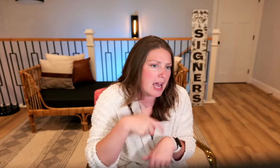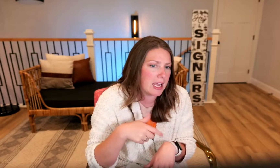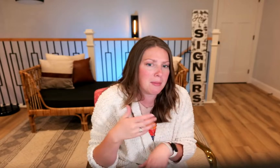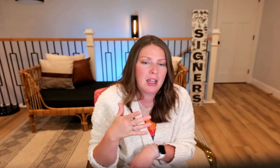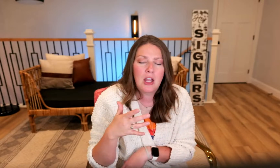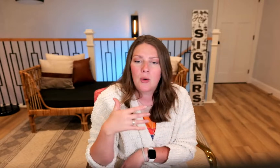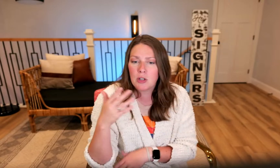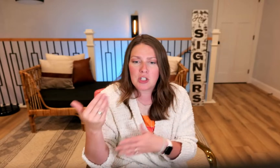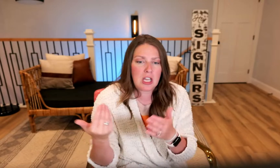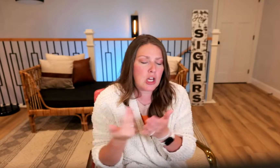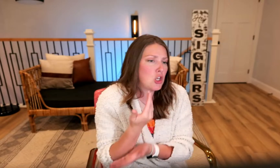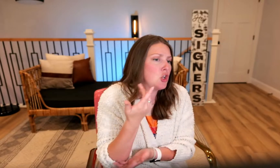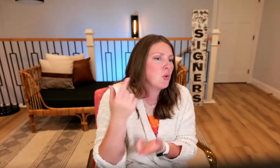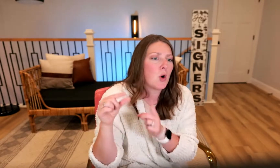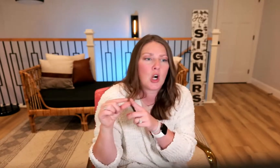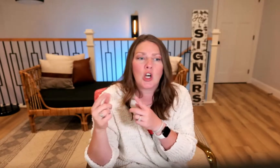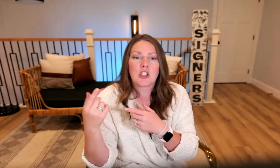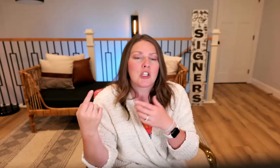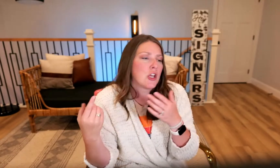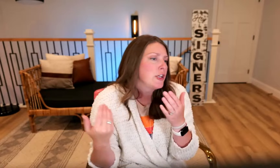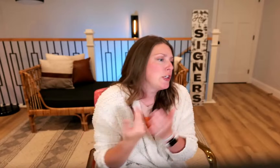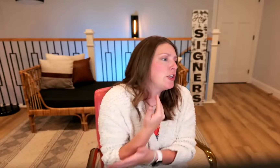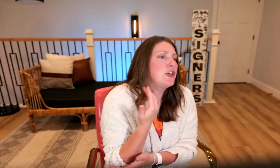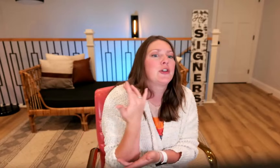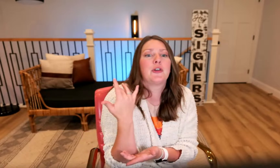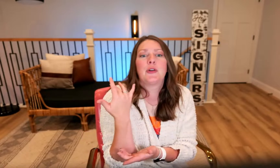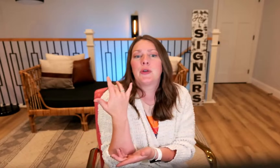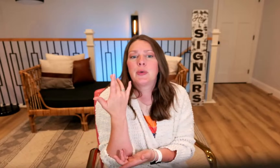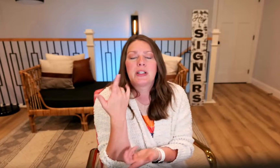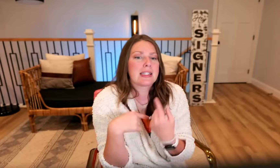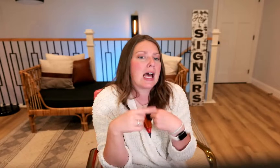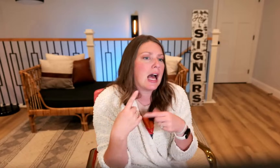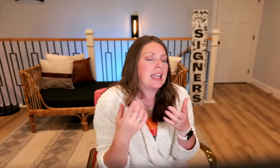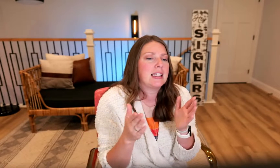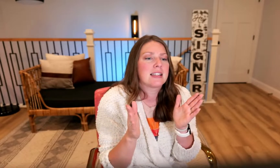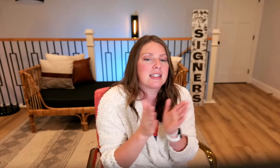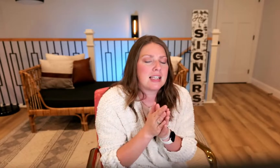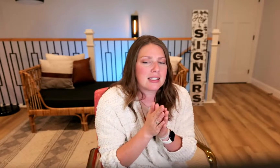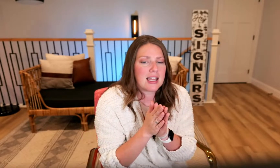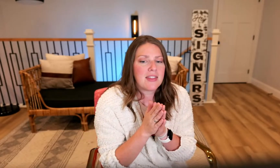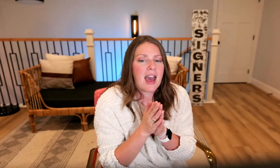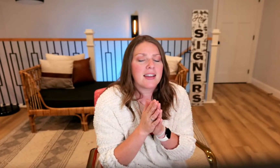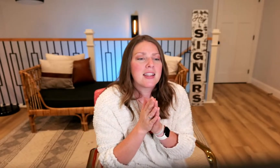time where it's just like new words, new signs, things like that.